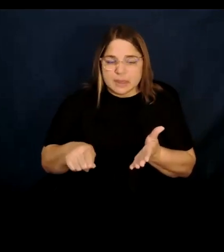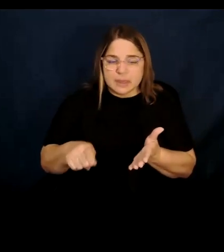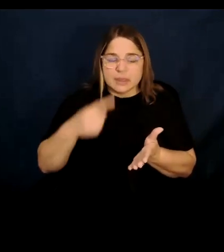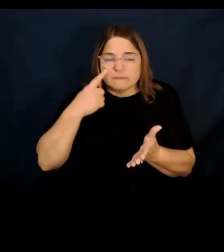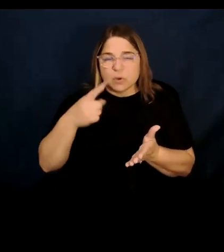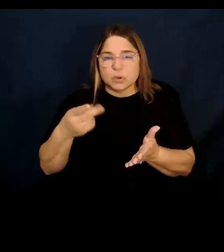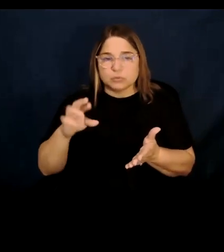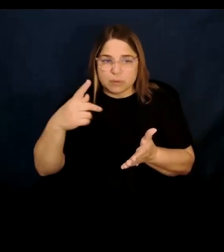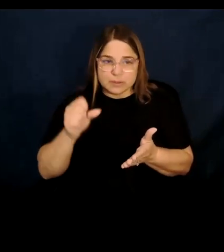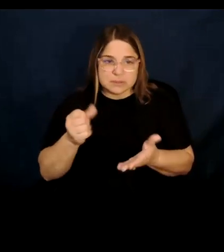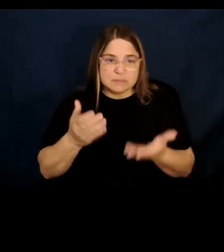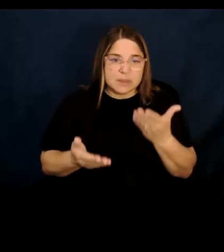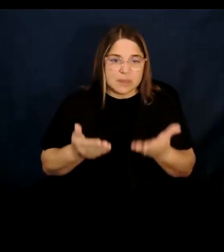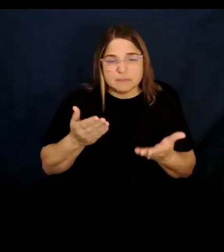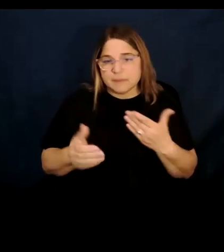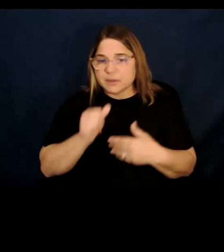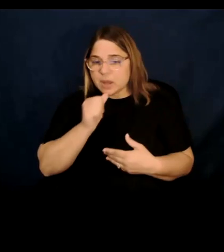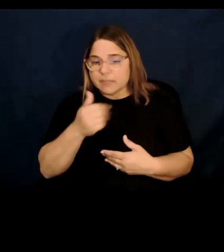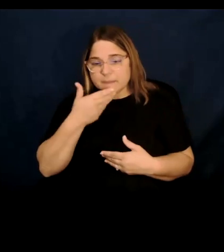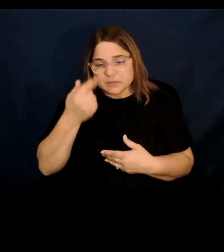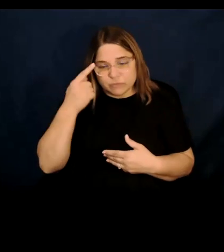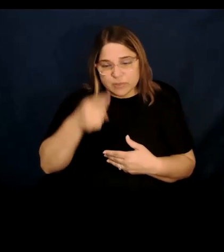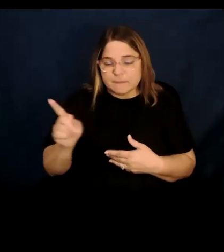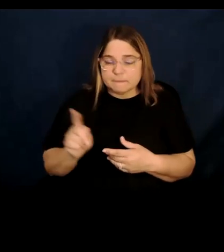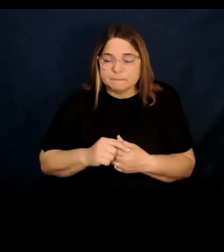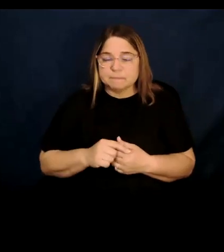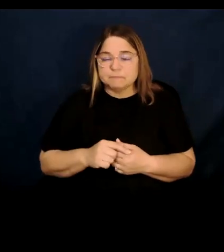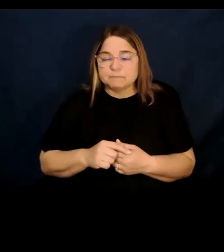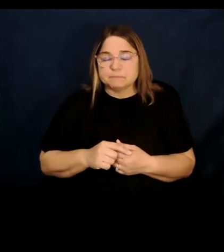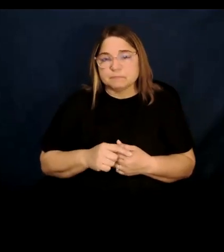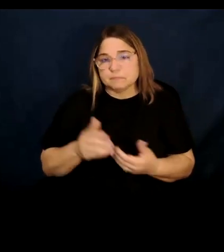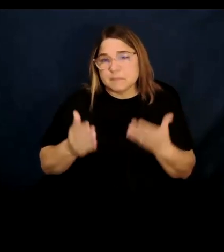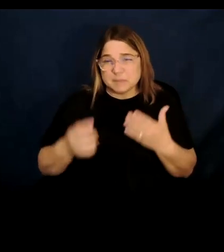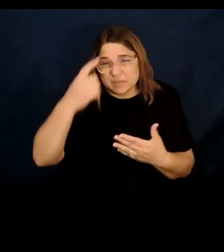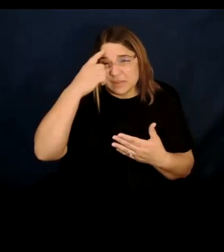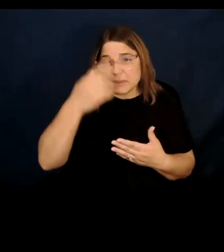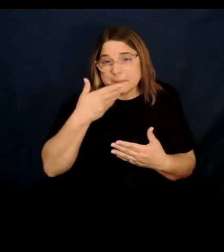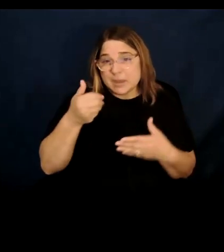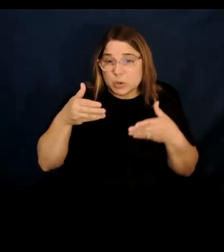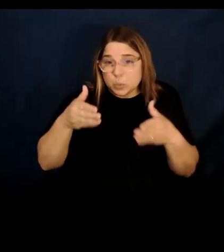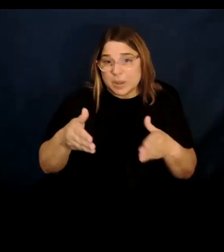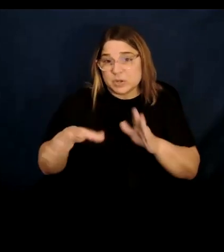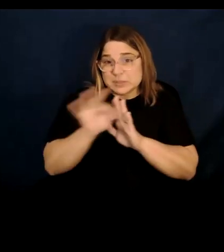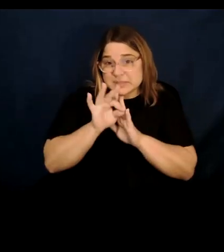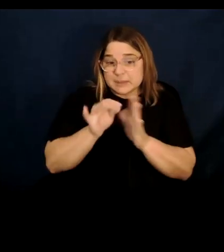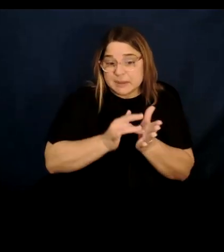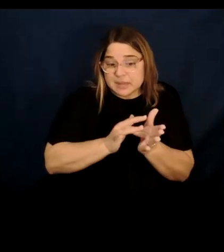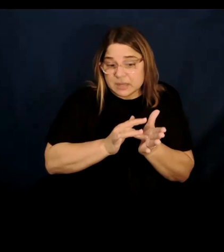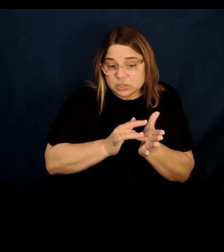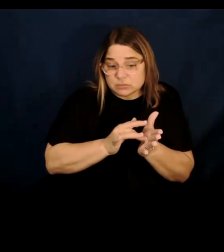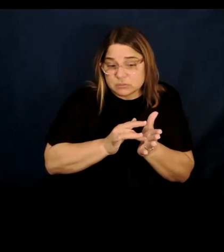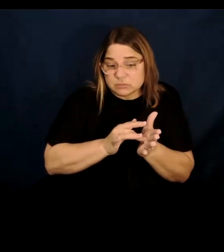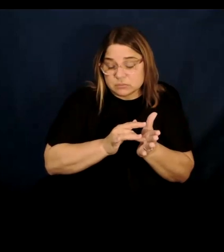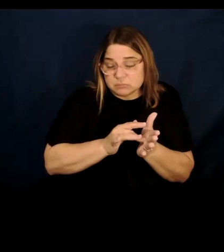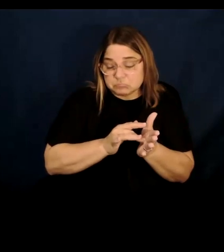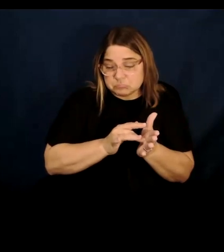be the best ones for them. So you might be thinking, is there a better way to select medications? Maybe a way that's a little bit